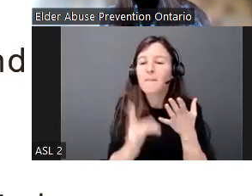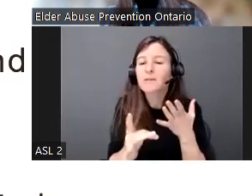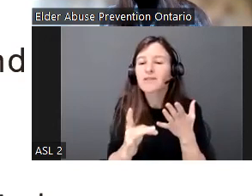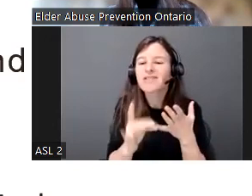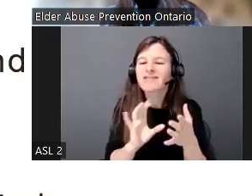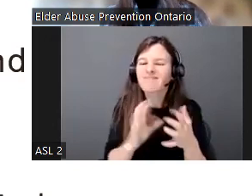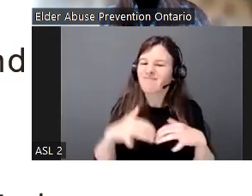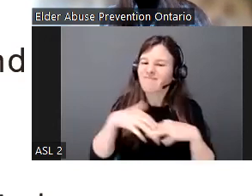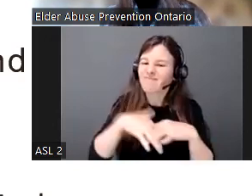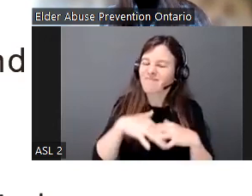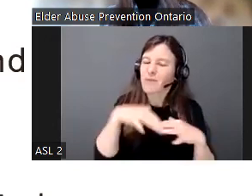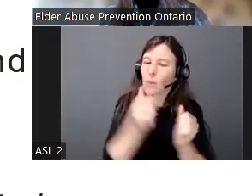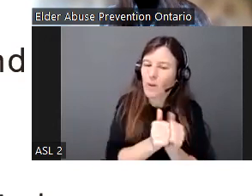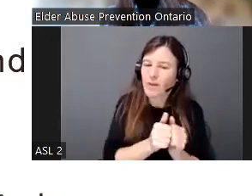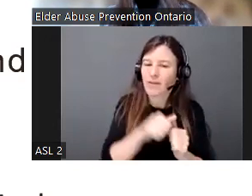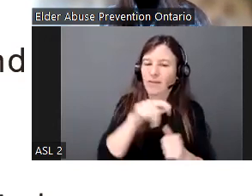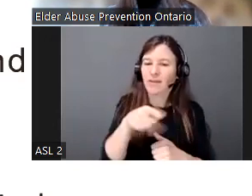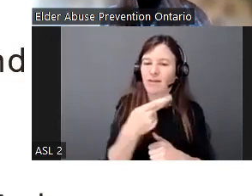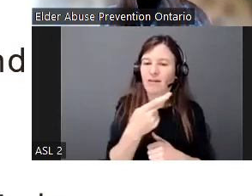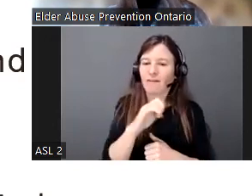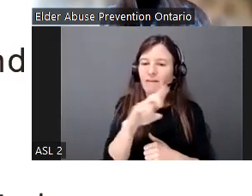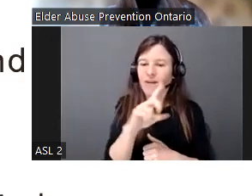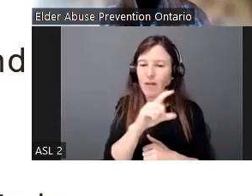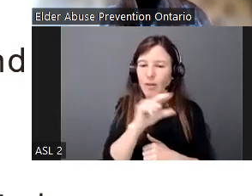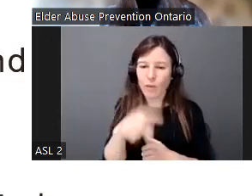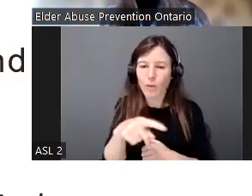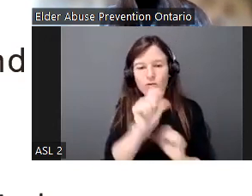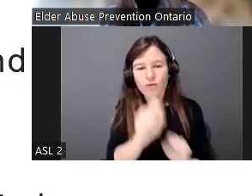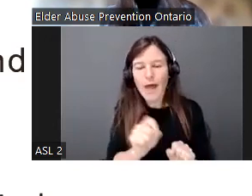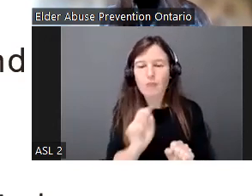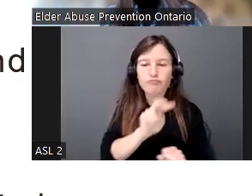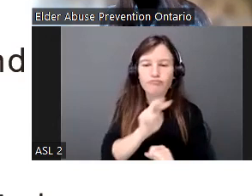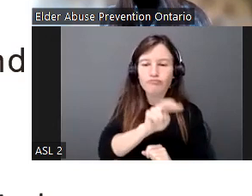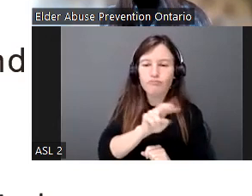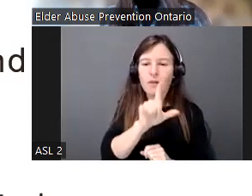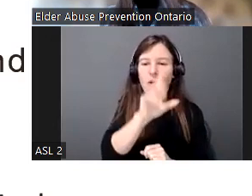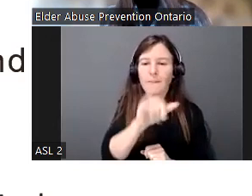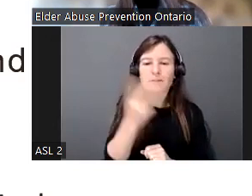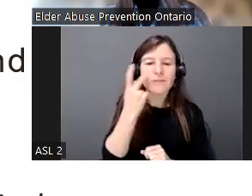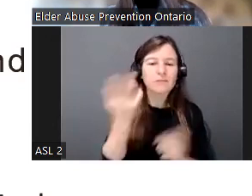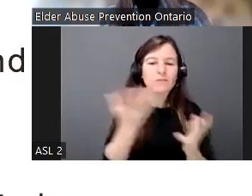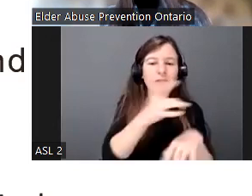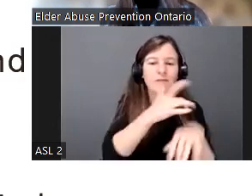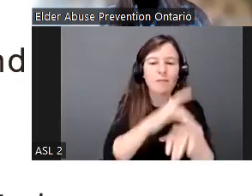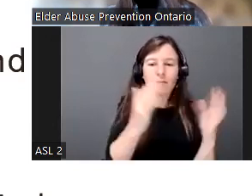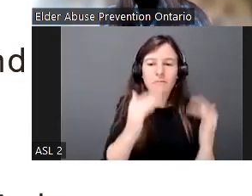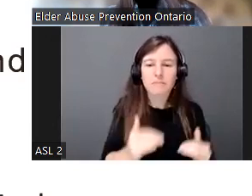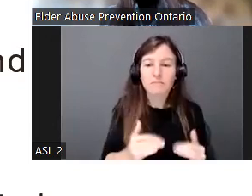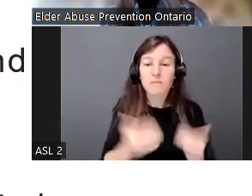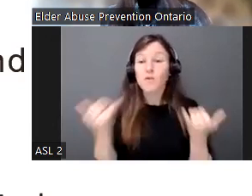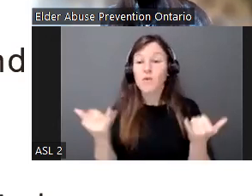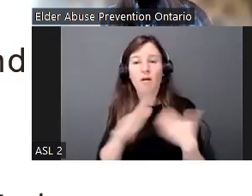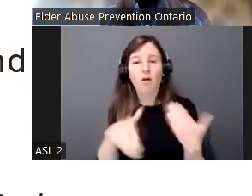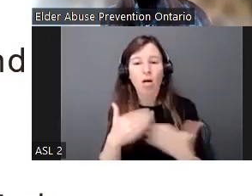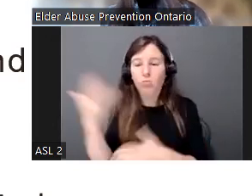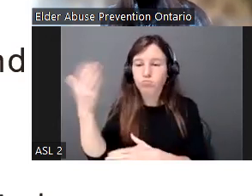about. That is there, as well as the link to the survey. We are recording all the sessions today, so